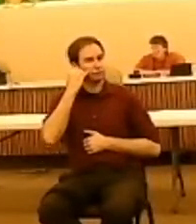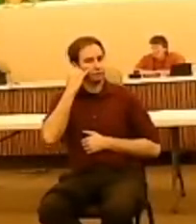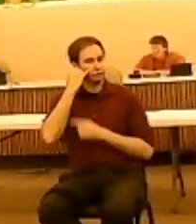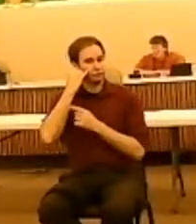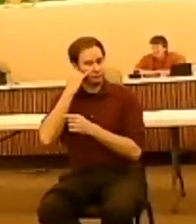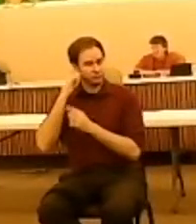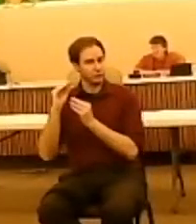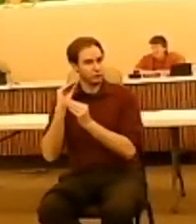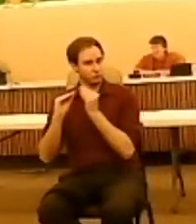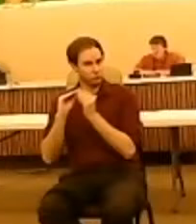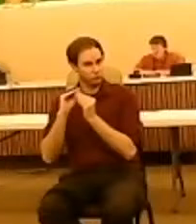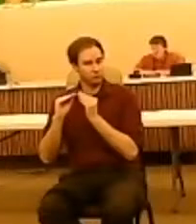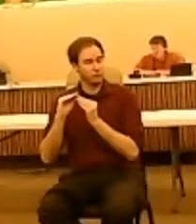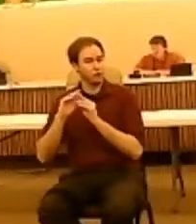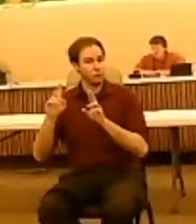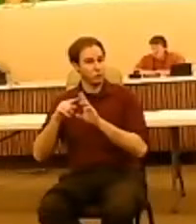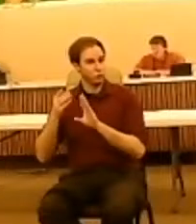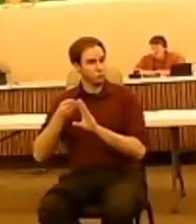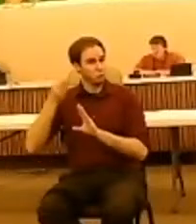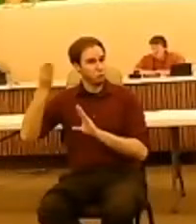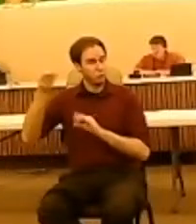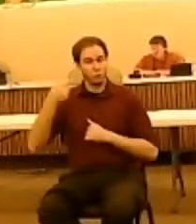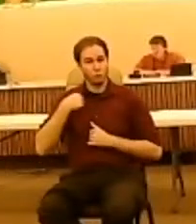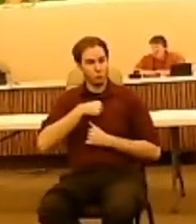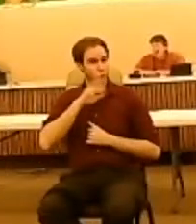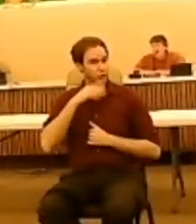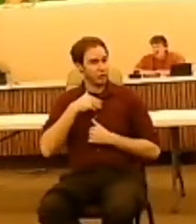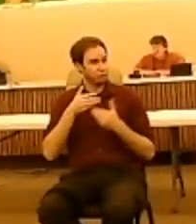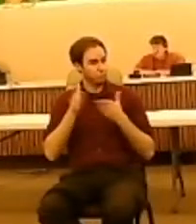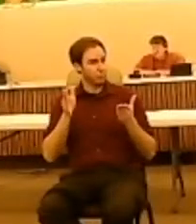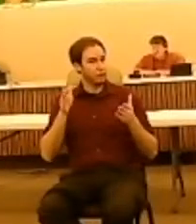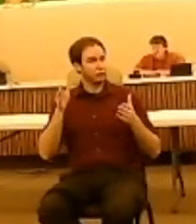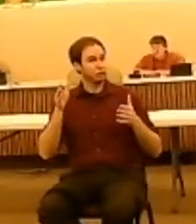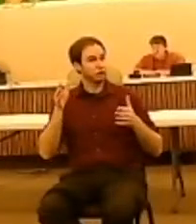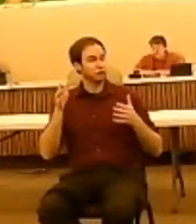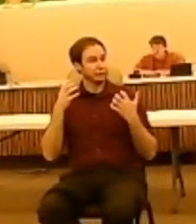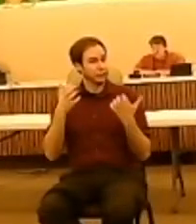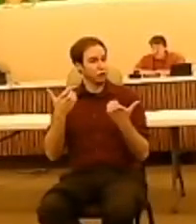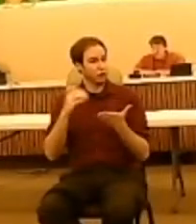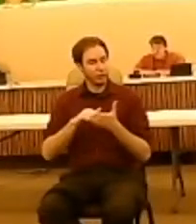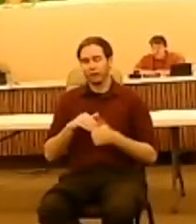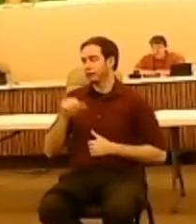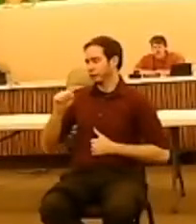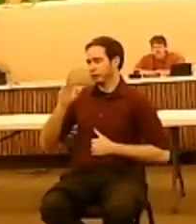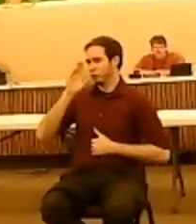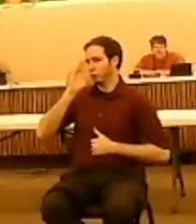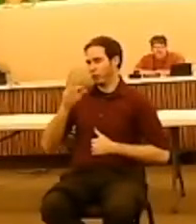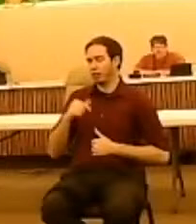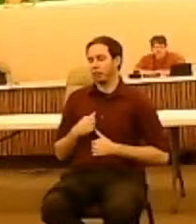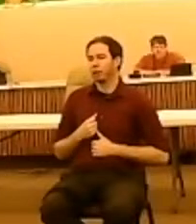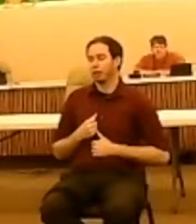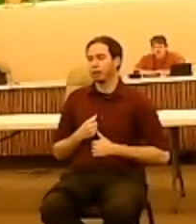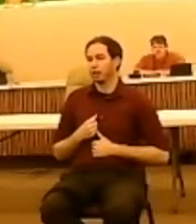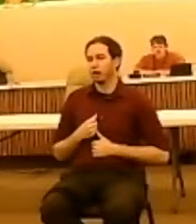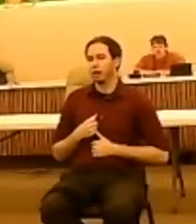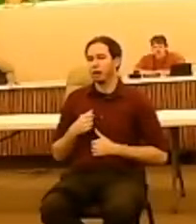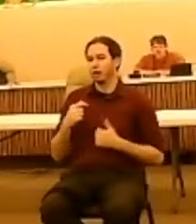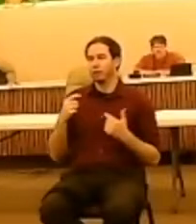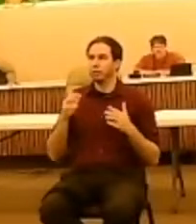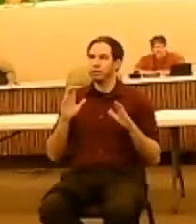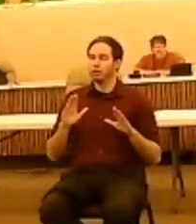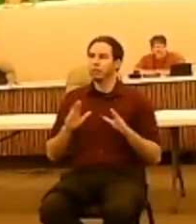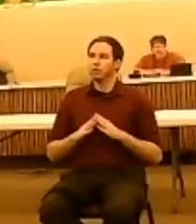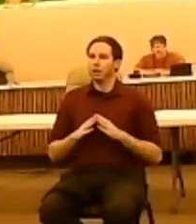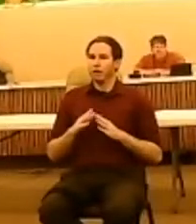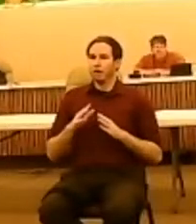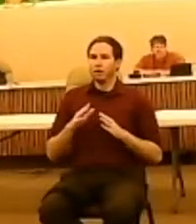the revised plans, are we going to have another public hearing? We are. Thank you. So I'm not going to be, for lack of a better way to